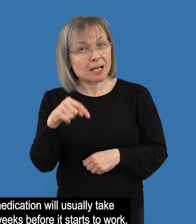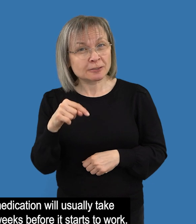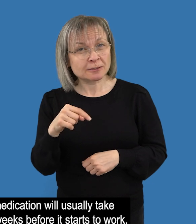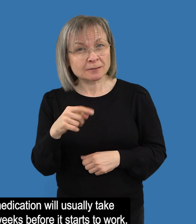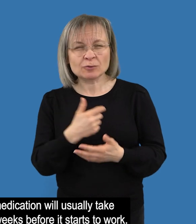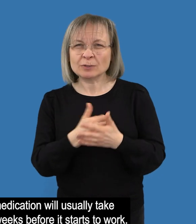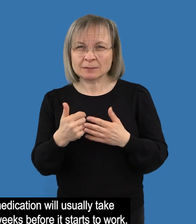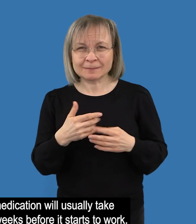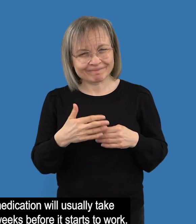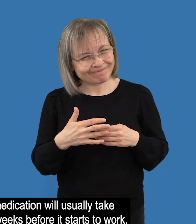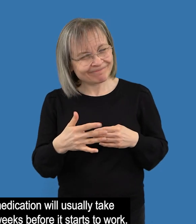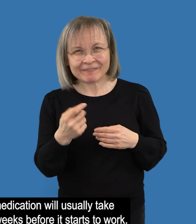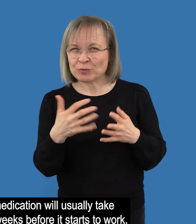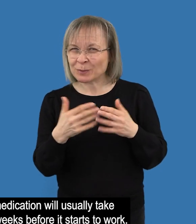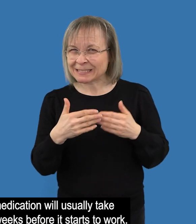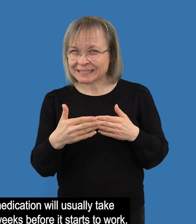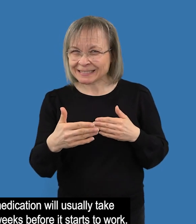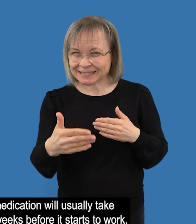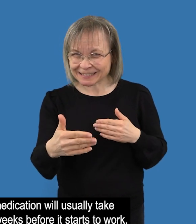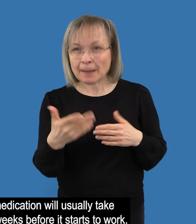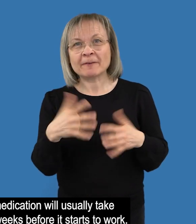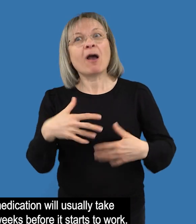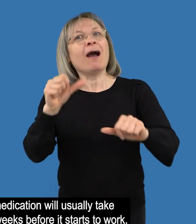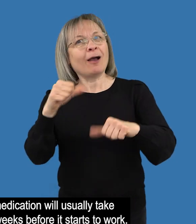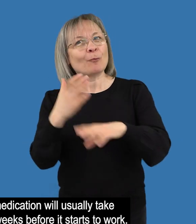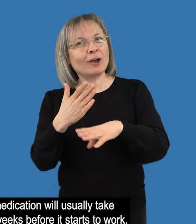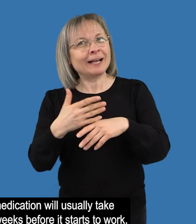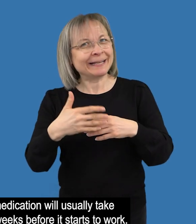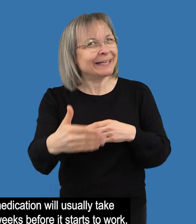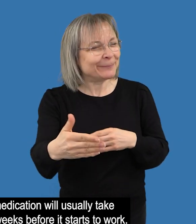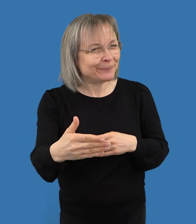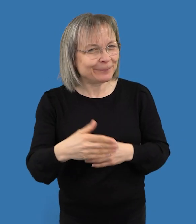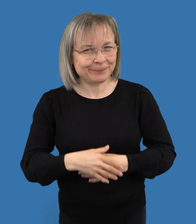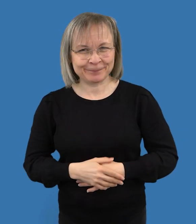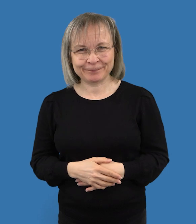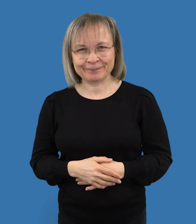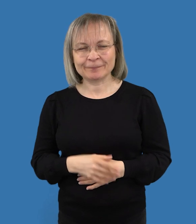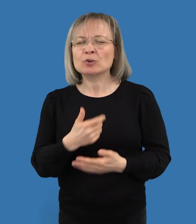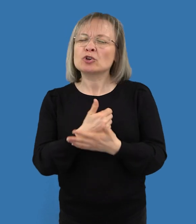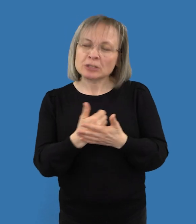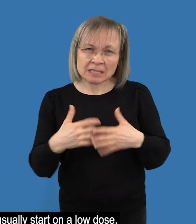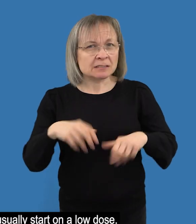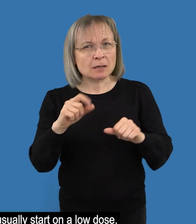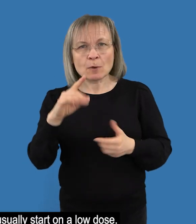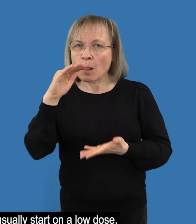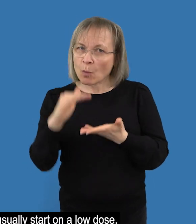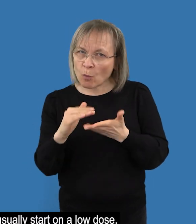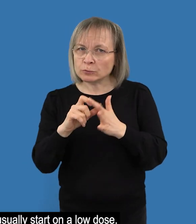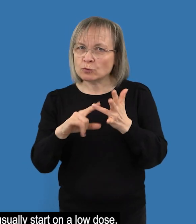The medication will usually take several weeks before it starts to work. You'll usually start